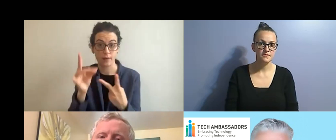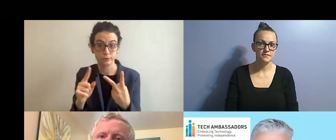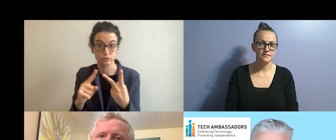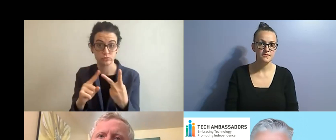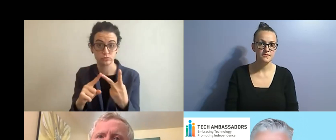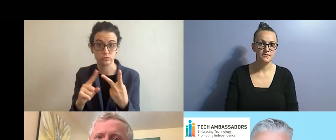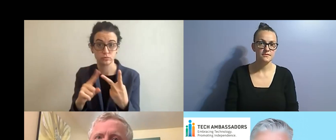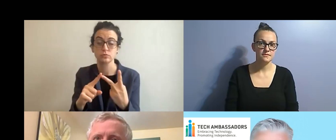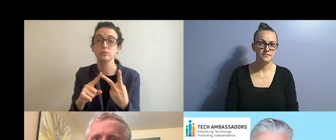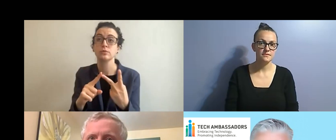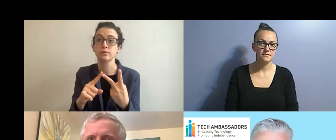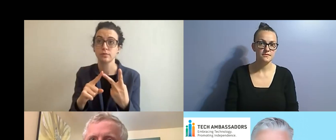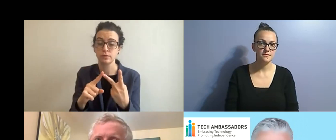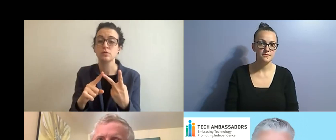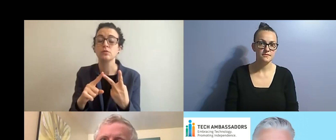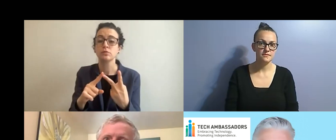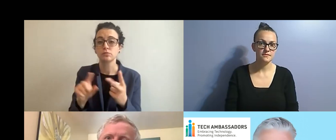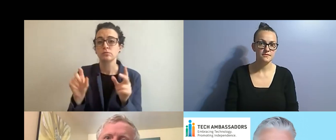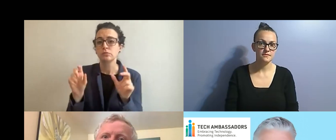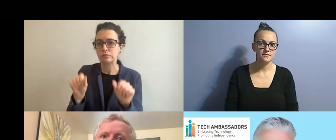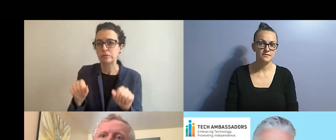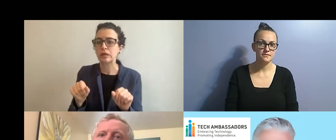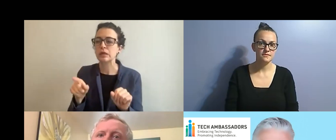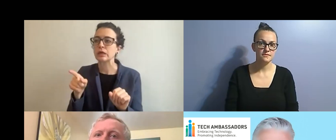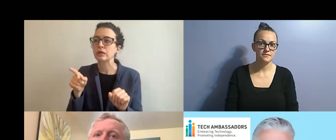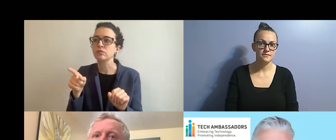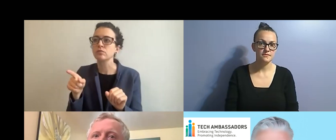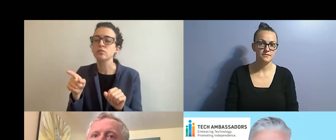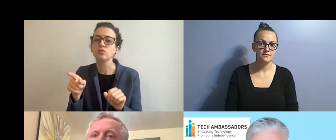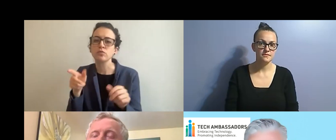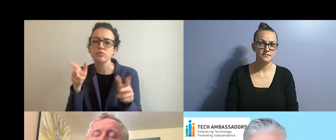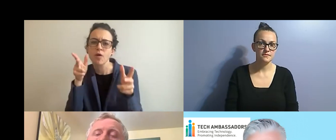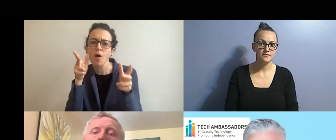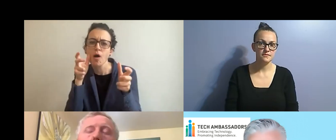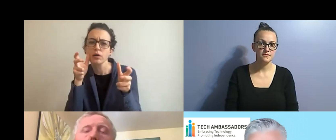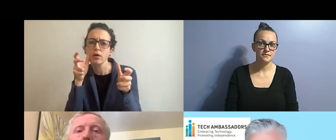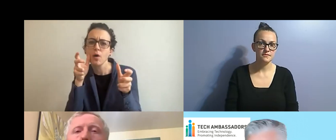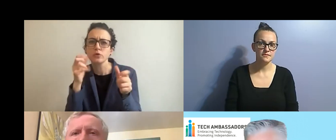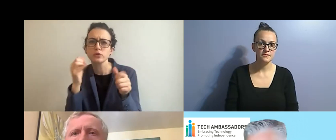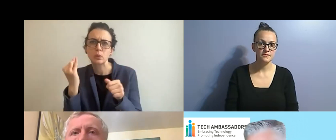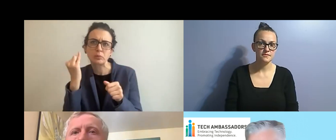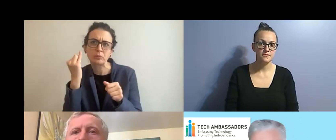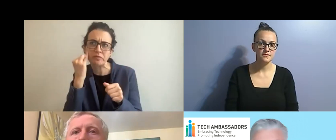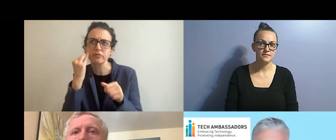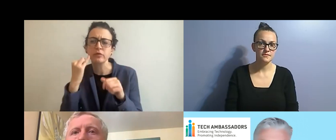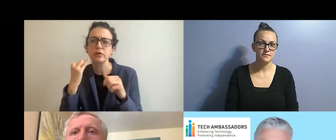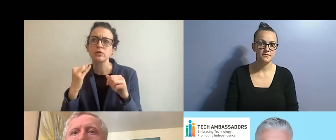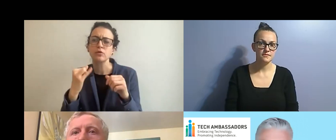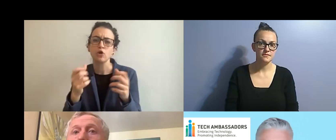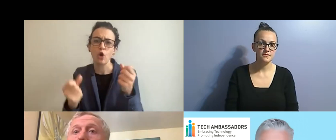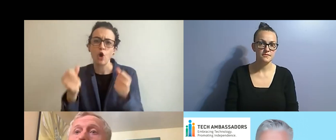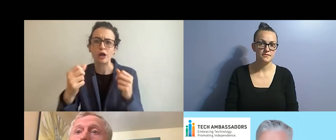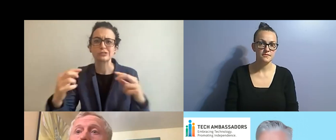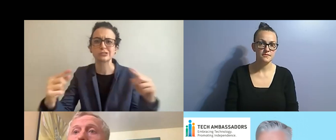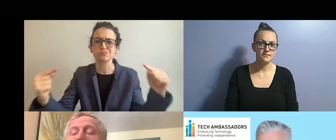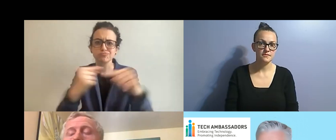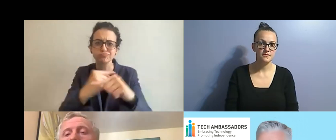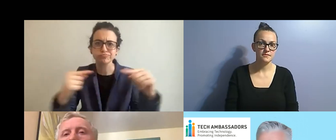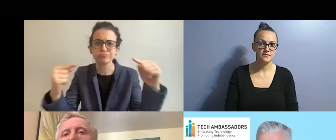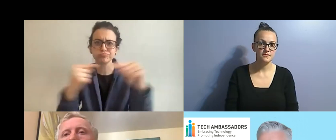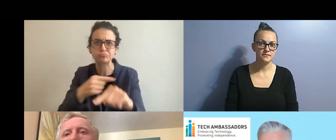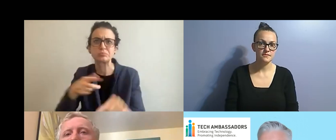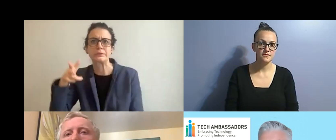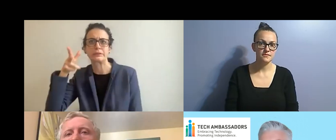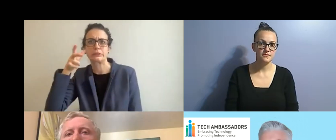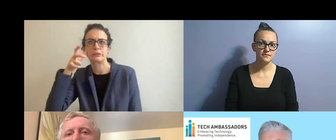the voice that can hear, you know, when the traffic stops and goes. Sometimes when you do mobility